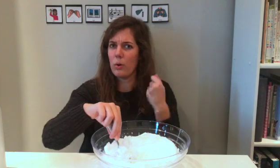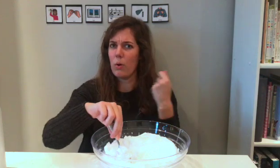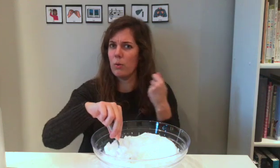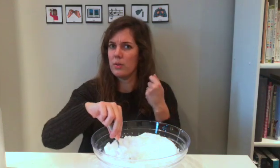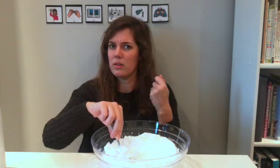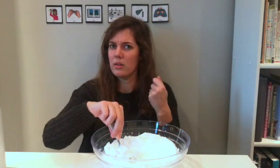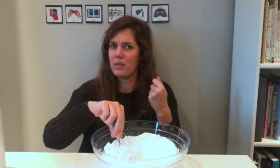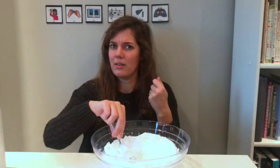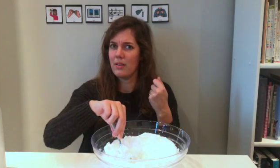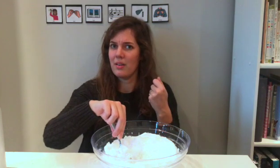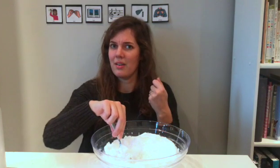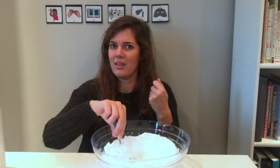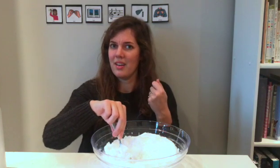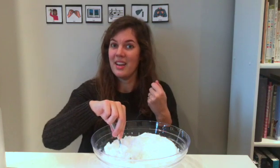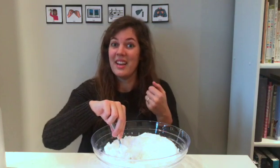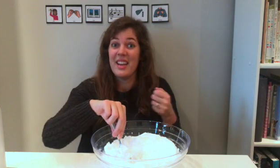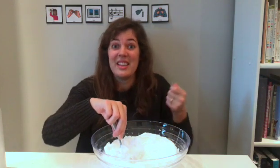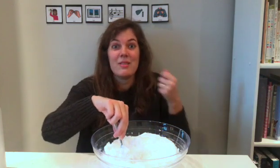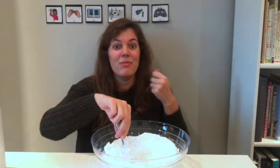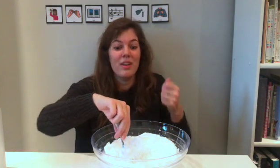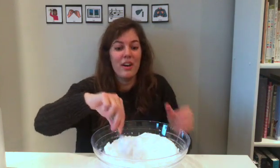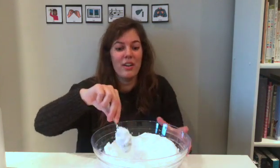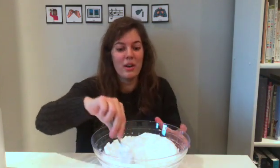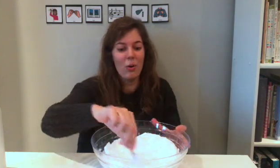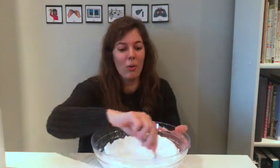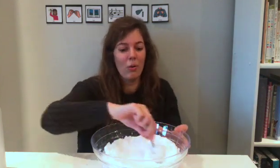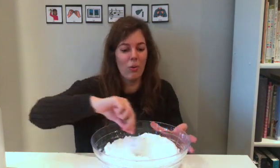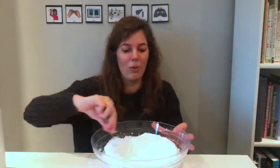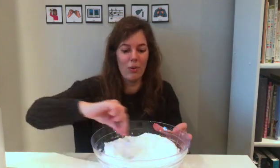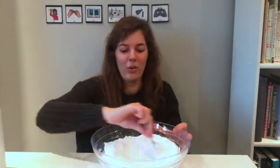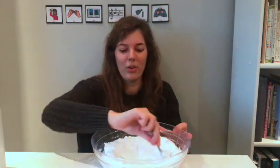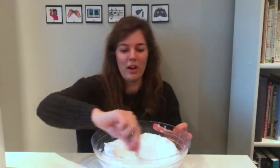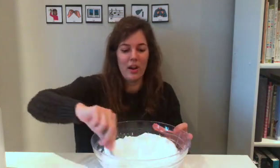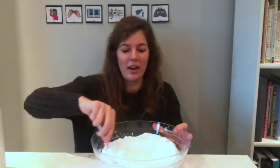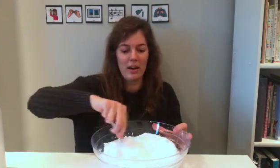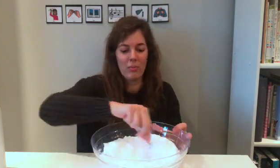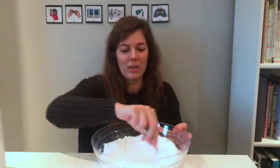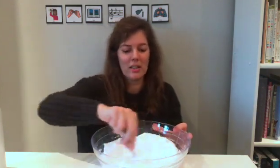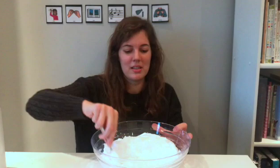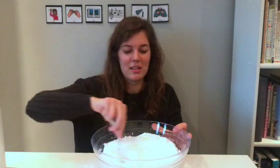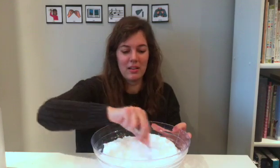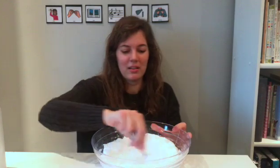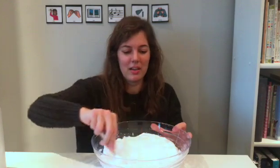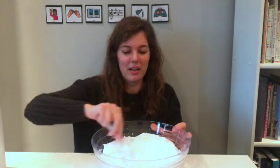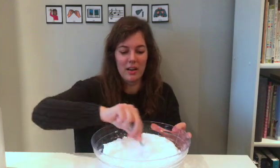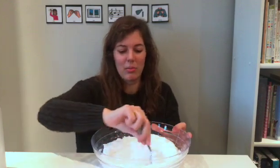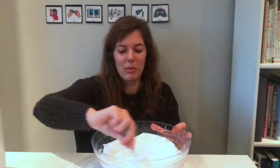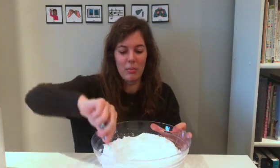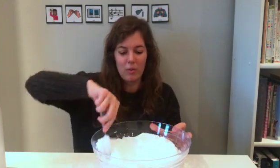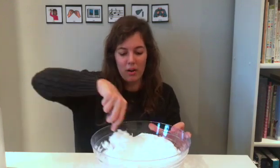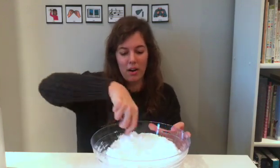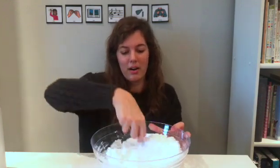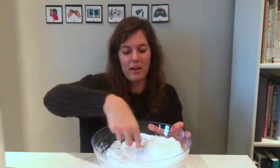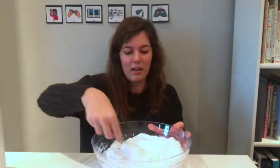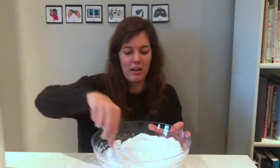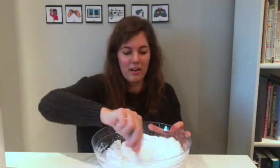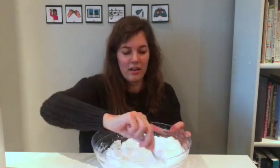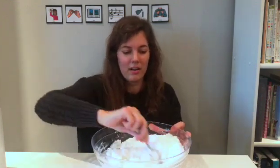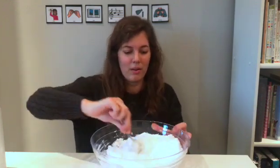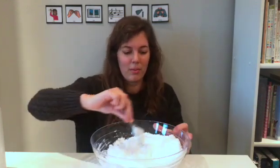cold? It's very cold. I'm gonna mix this a little bit more. Here we